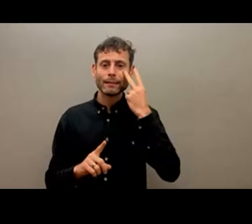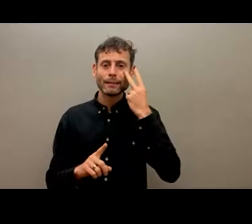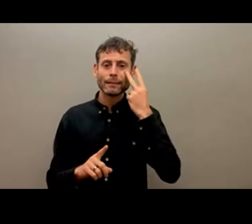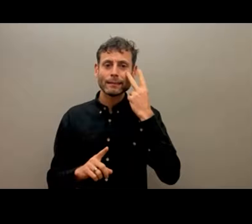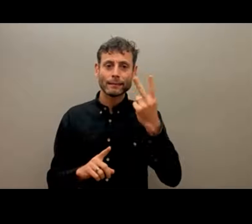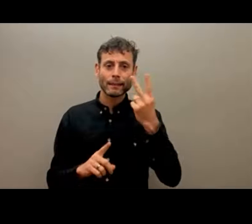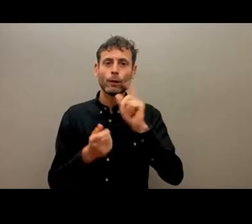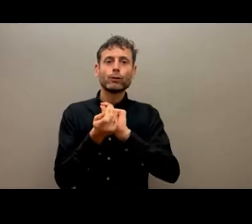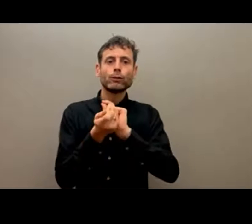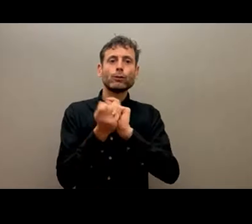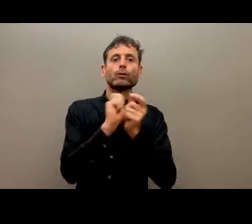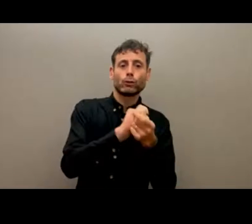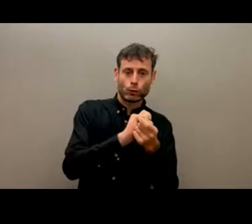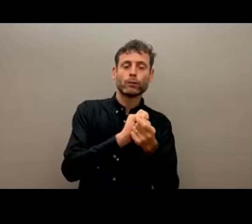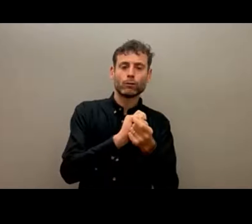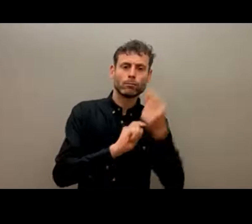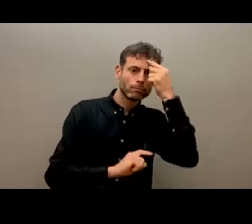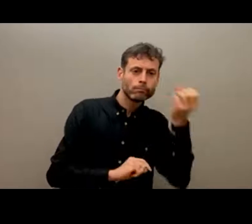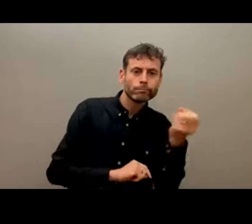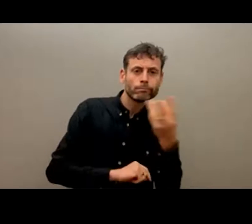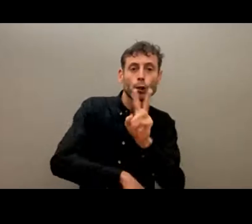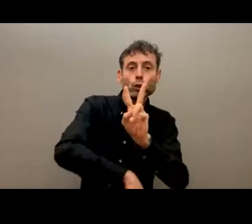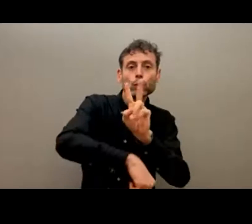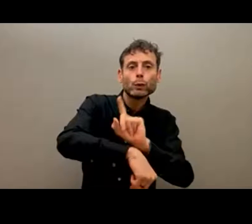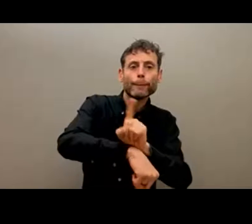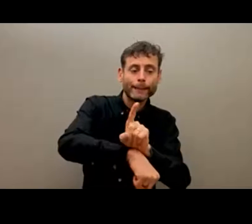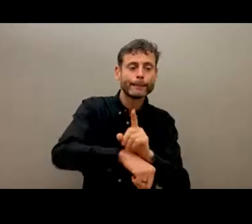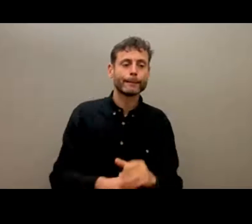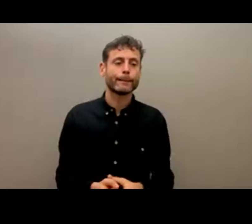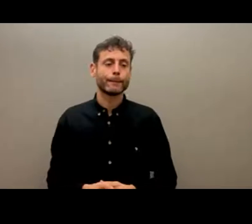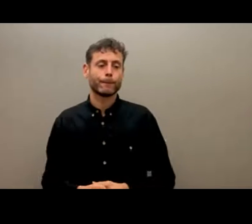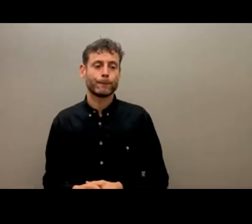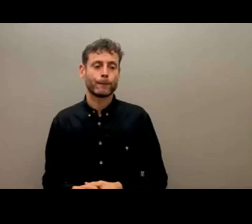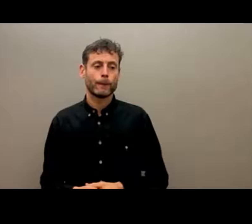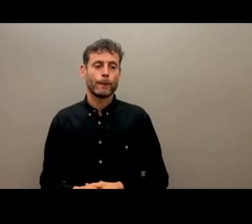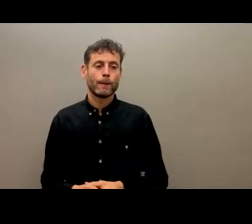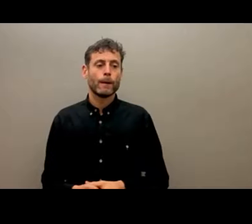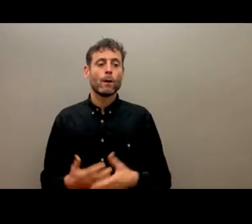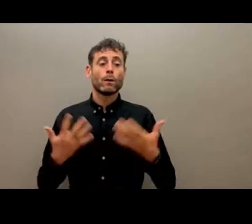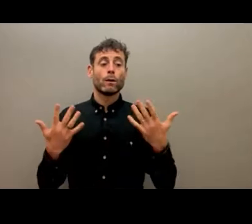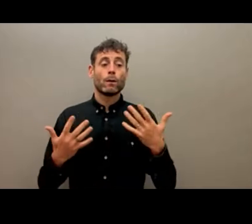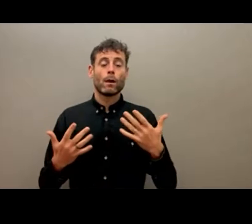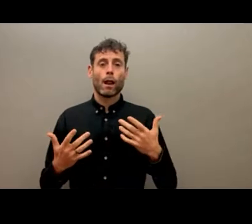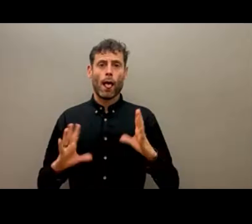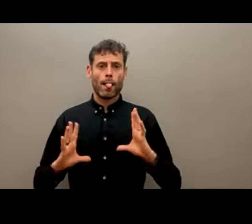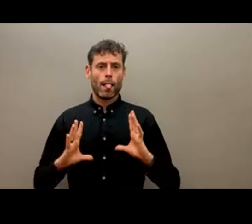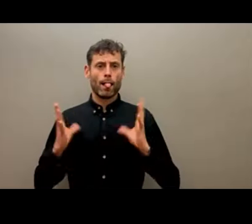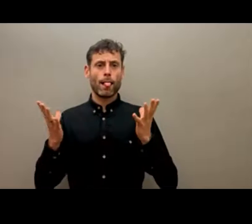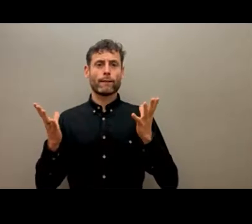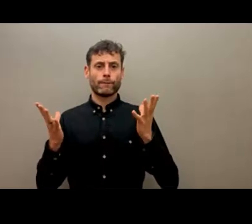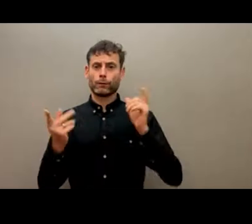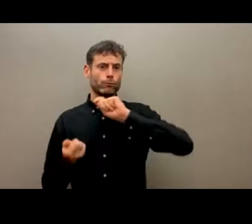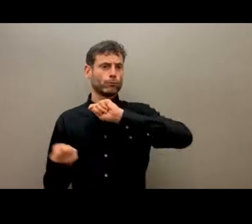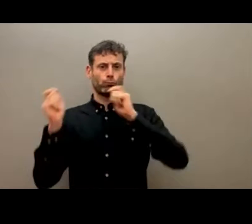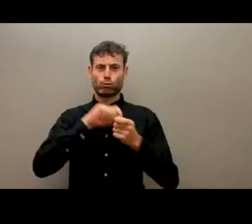Sorry. Yeah, and now have been forced to engage with because of COVID. So we have kind of somewhat tongue-in-cheek